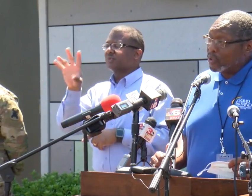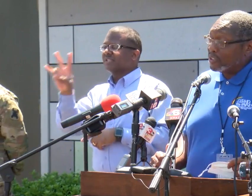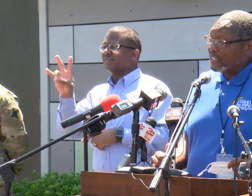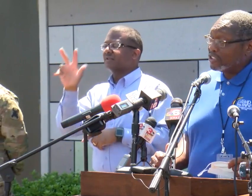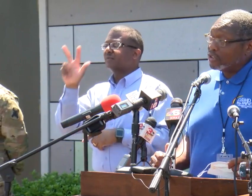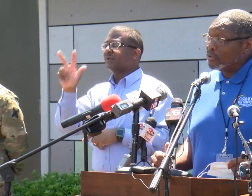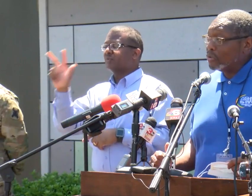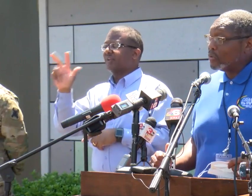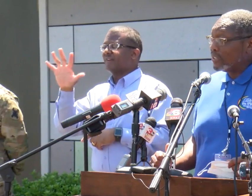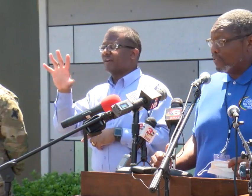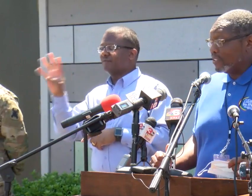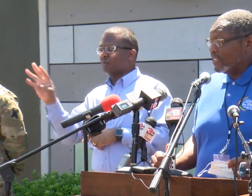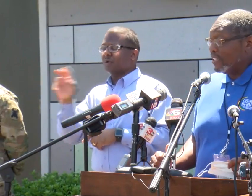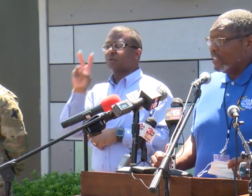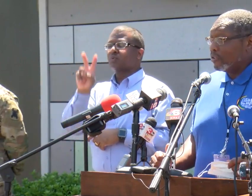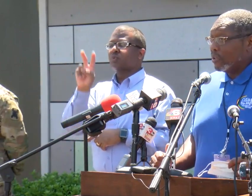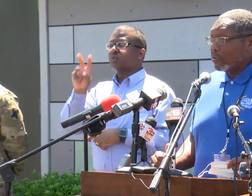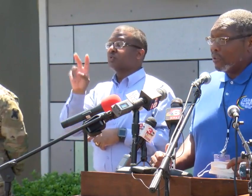227-3354. That's